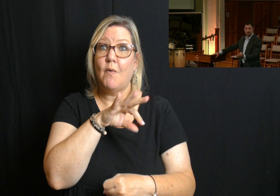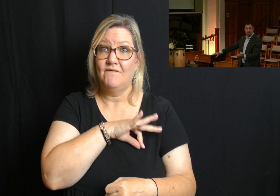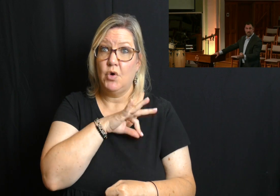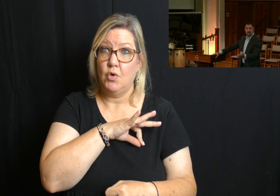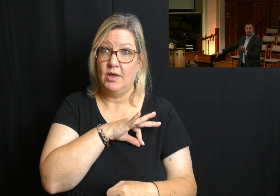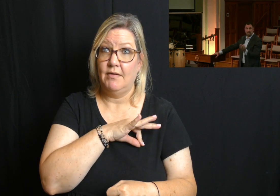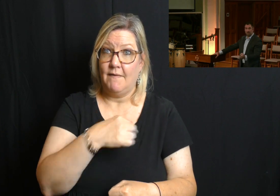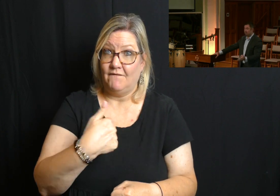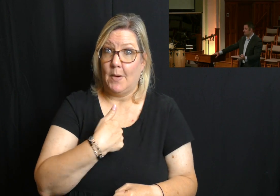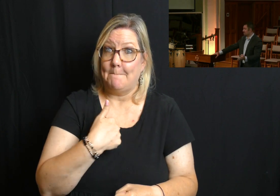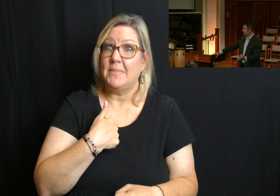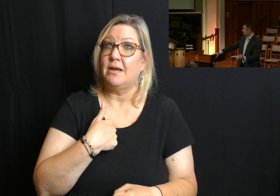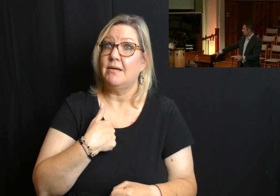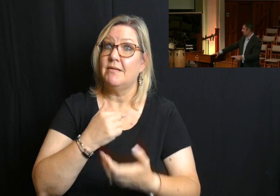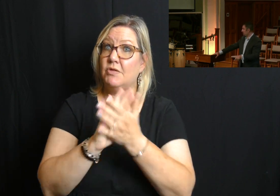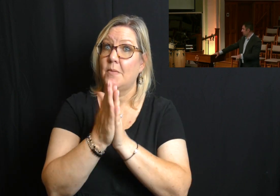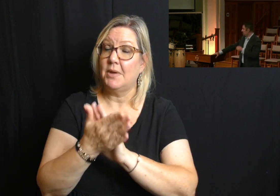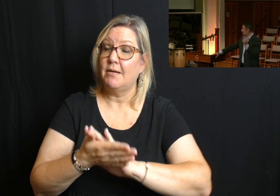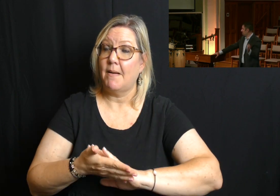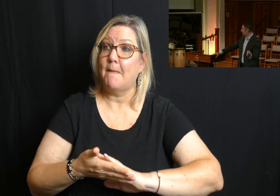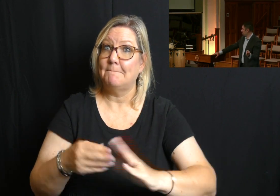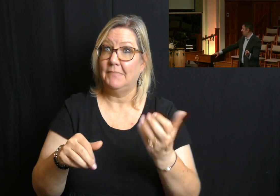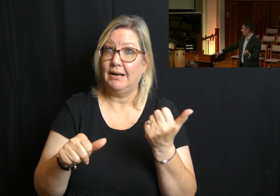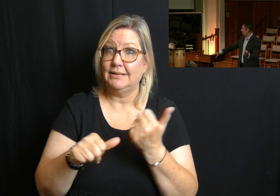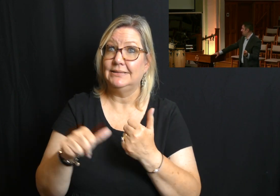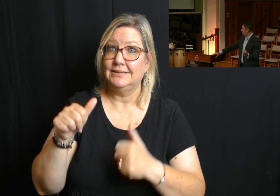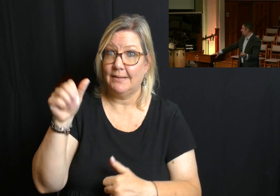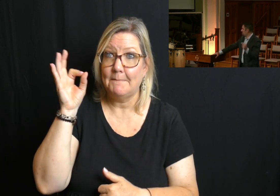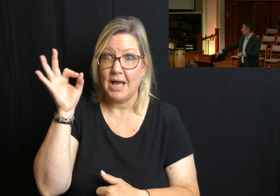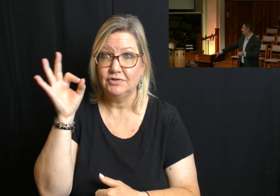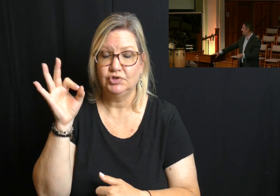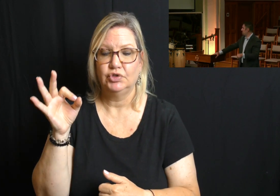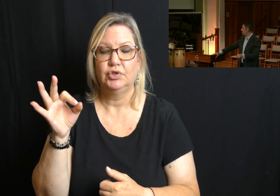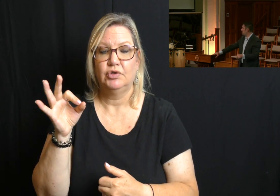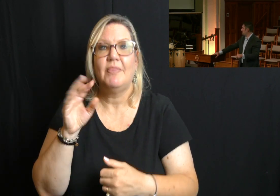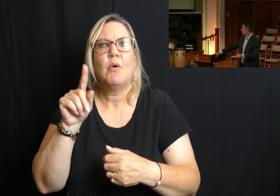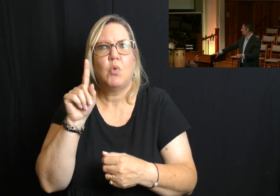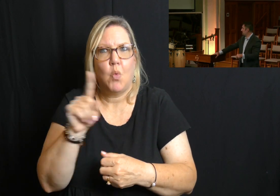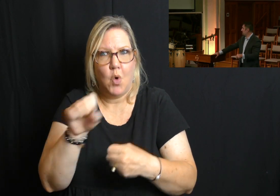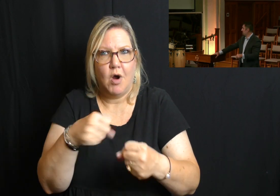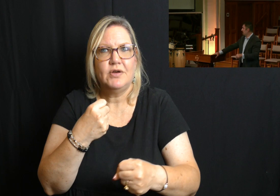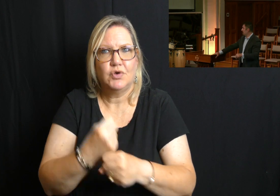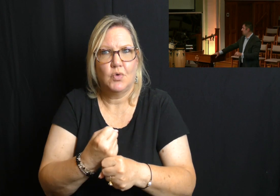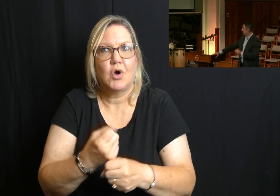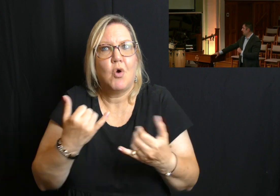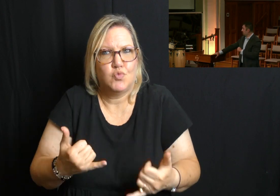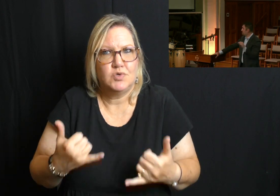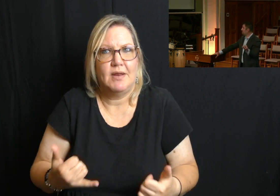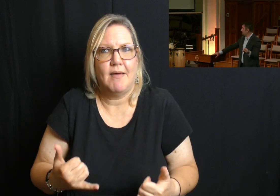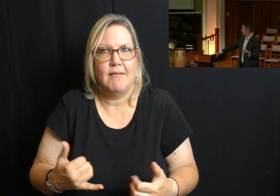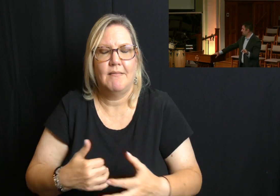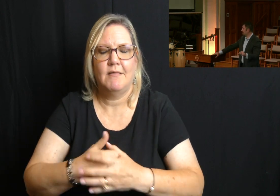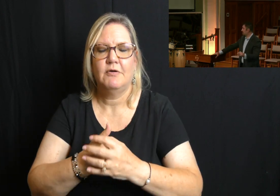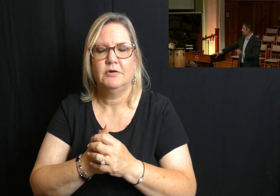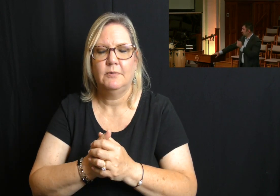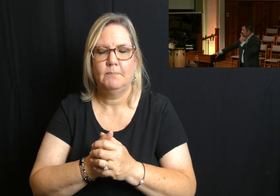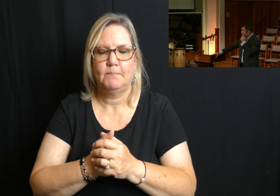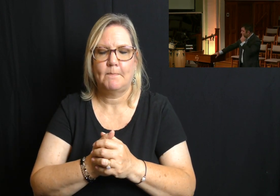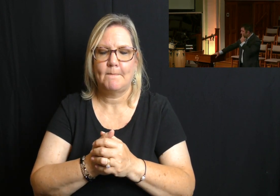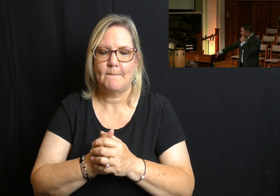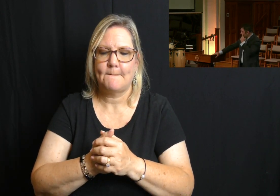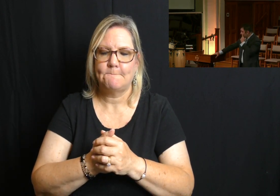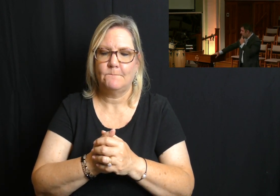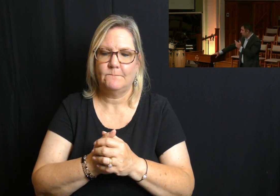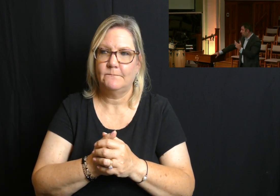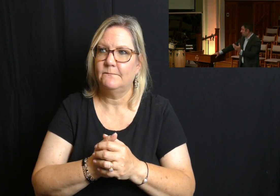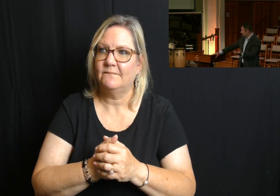VBS, and I had to preach. So a year from today was the first time I preached here. And ever since, we've been